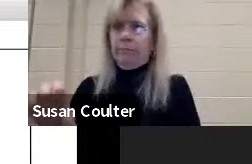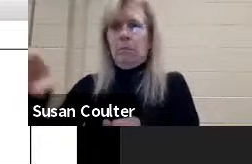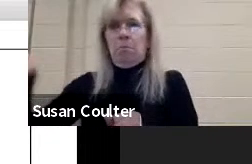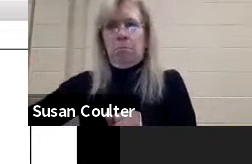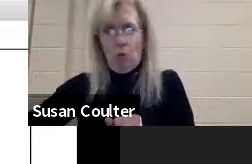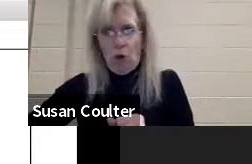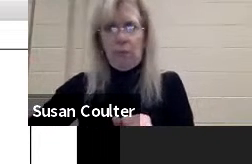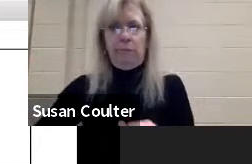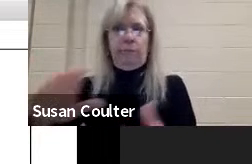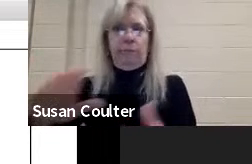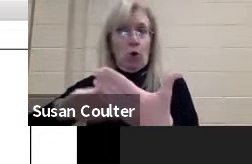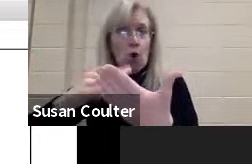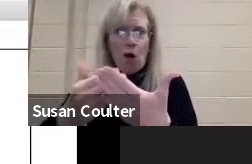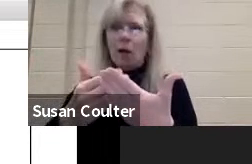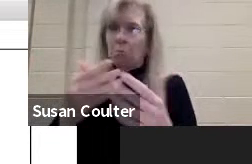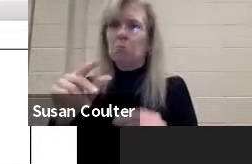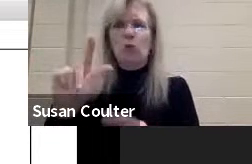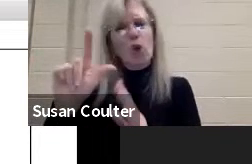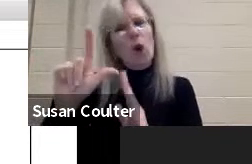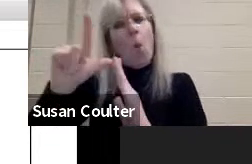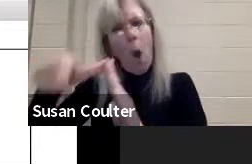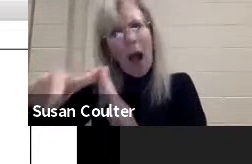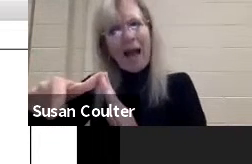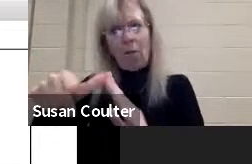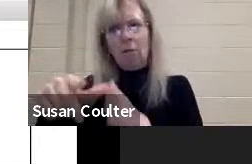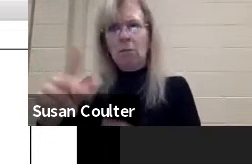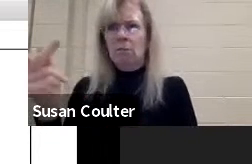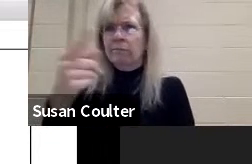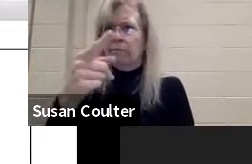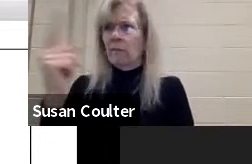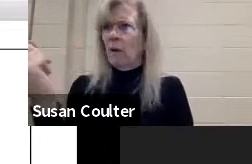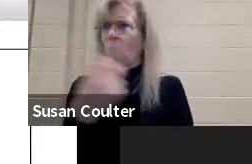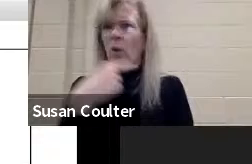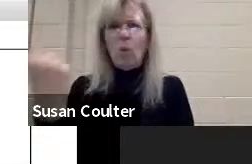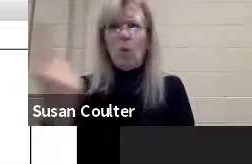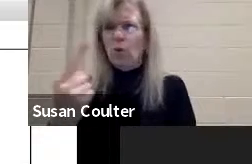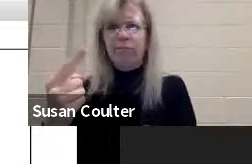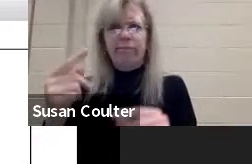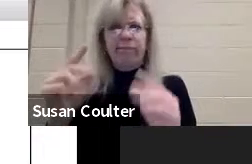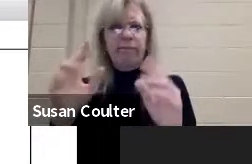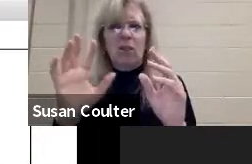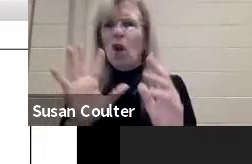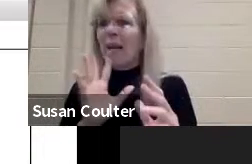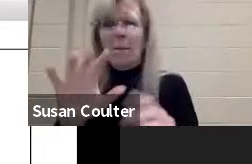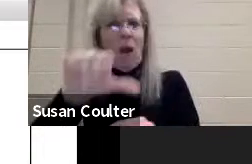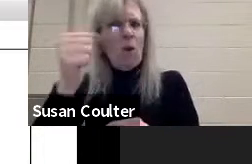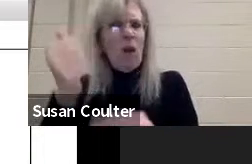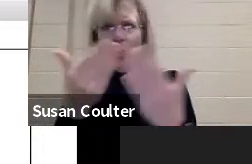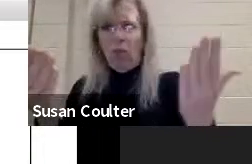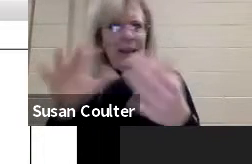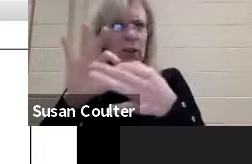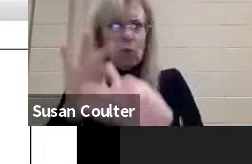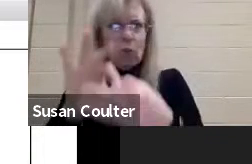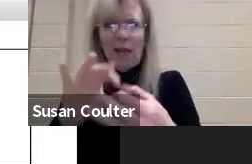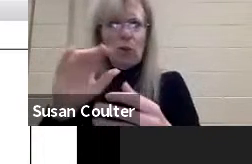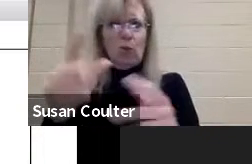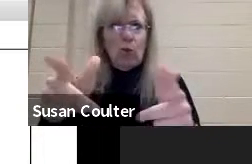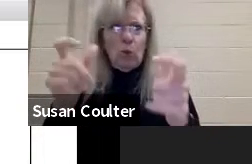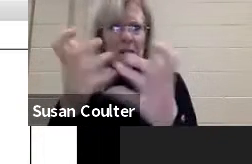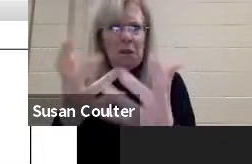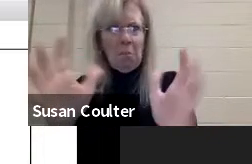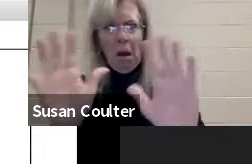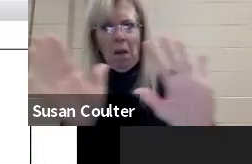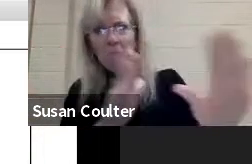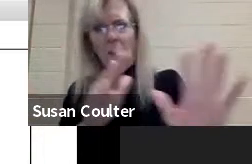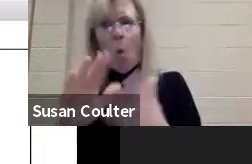poured, put, cook. Took a while. We were talking about other things related